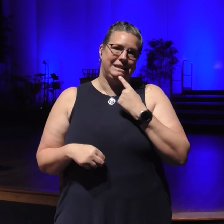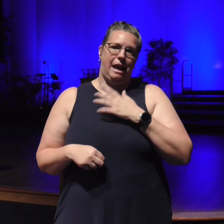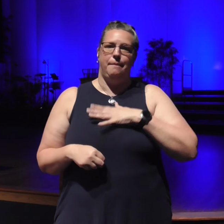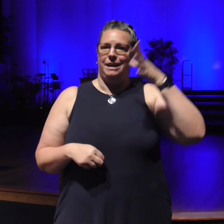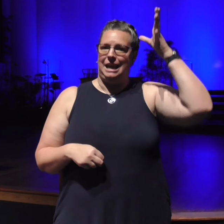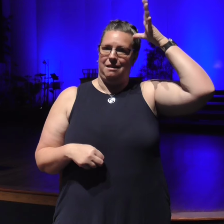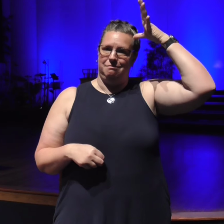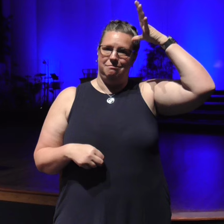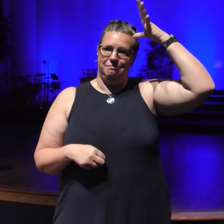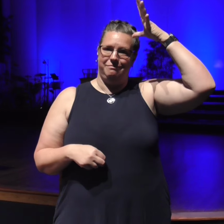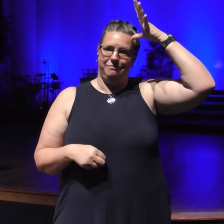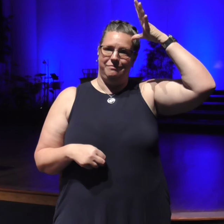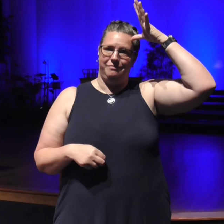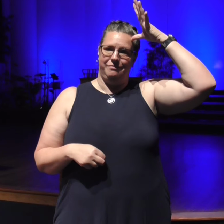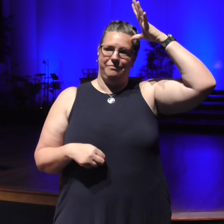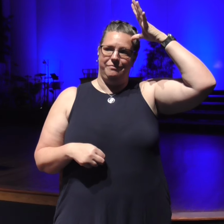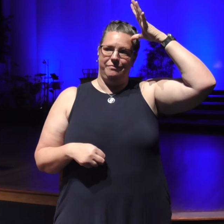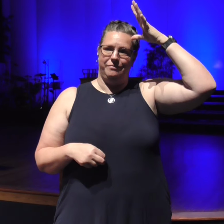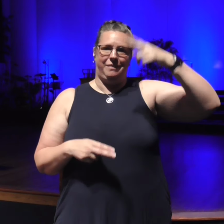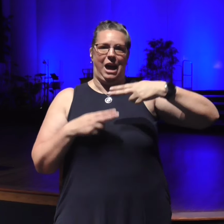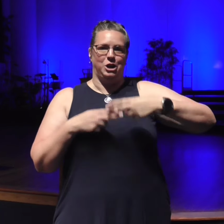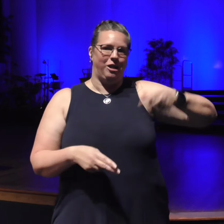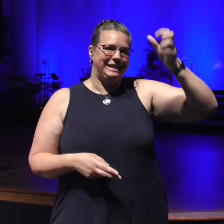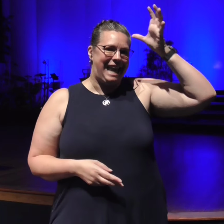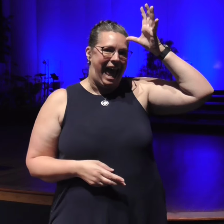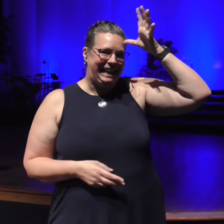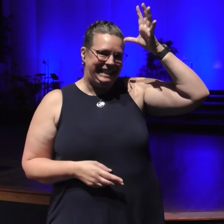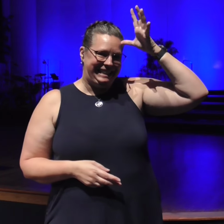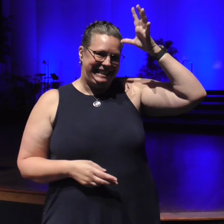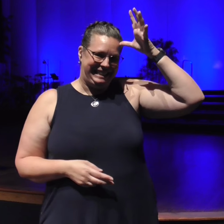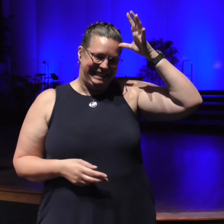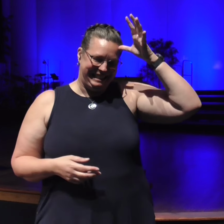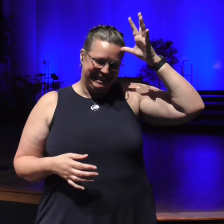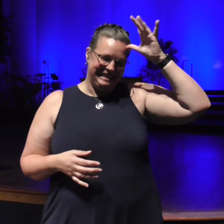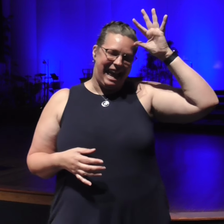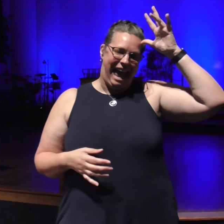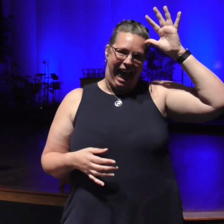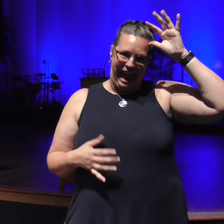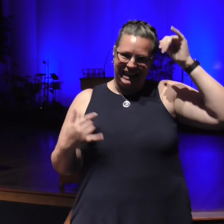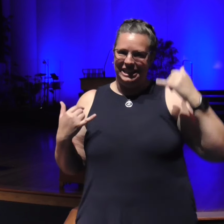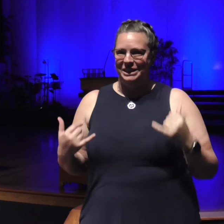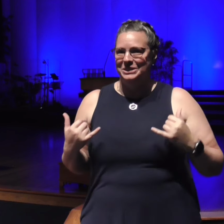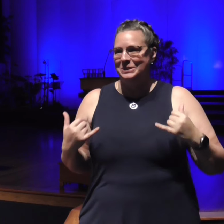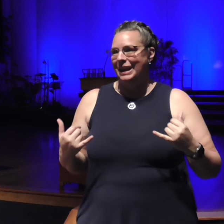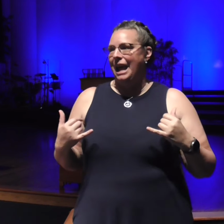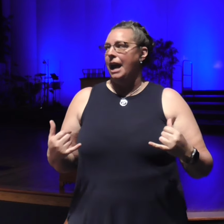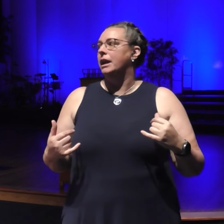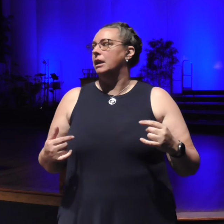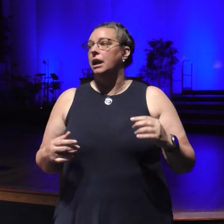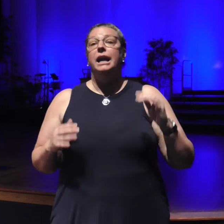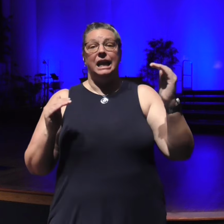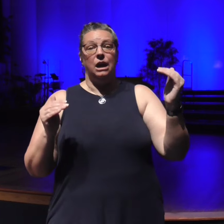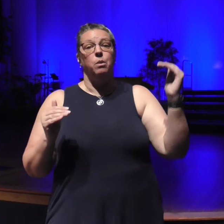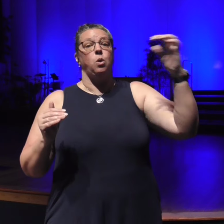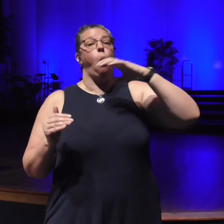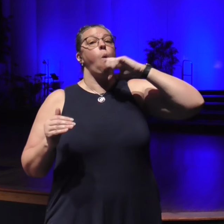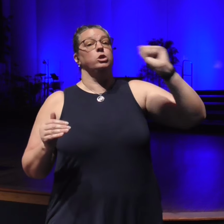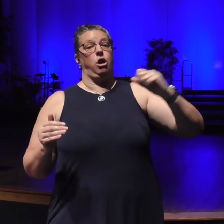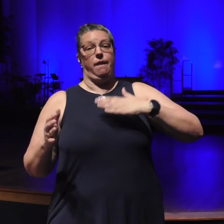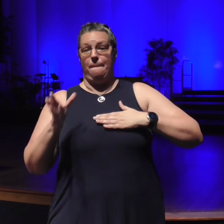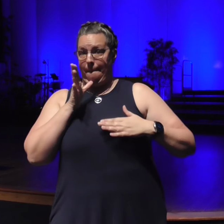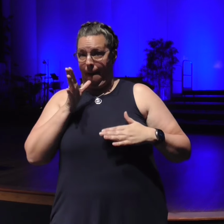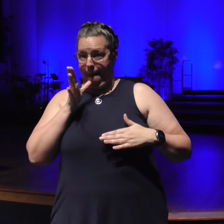my father, who I call Daddy, and to this day. He was significantly older than my mother,